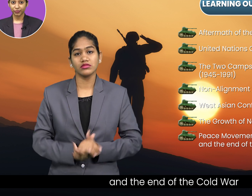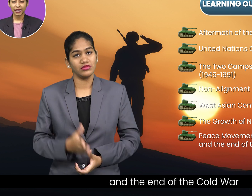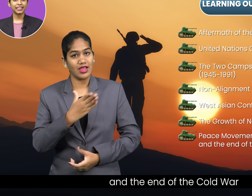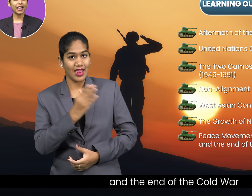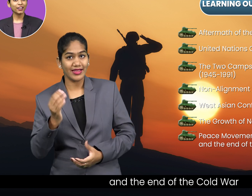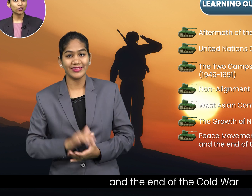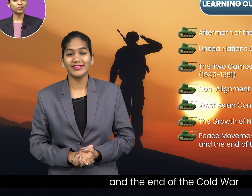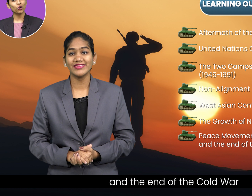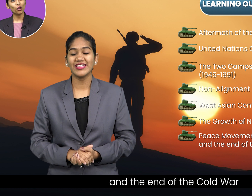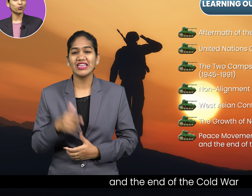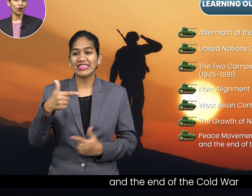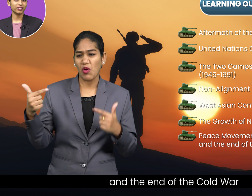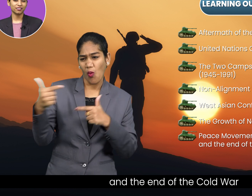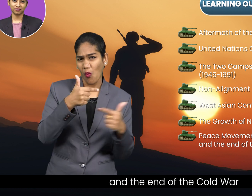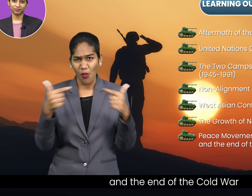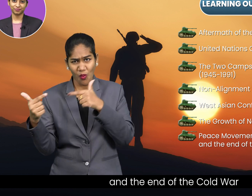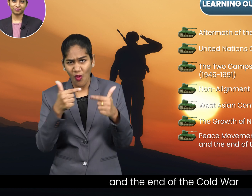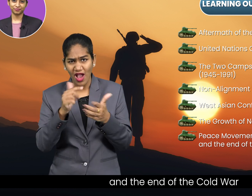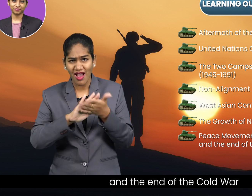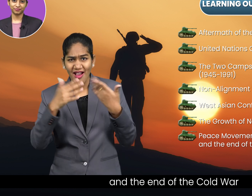And the end of the Cold War.